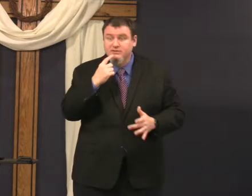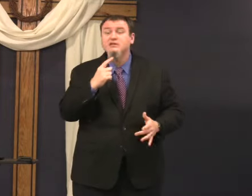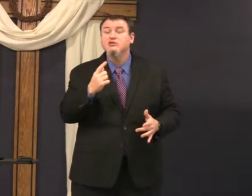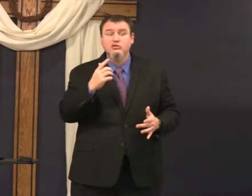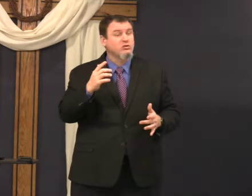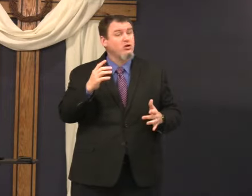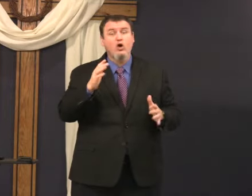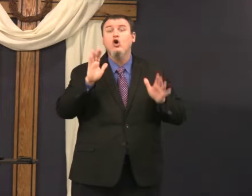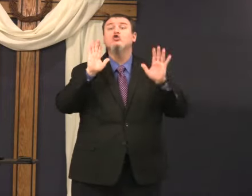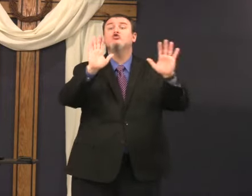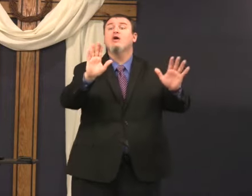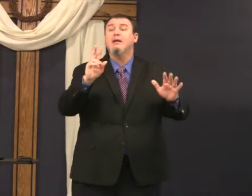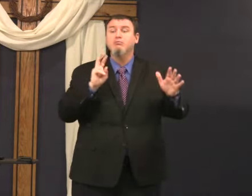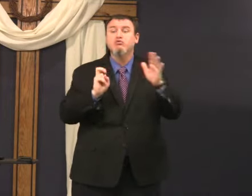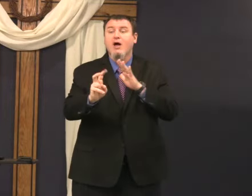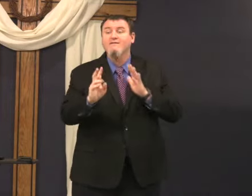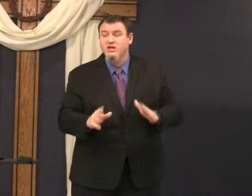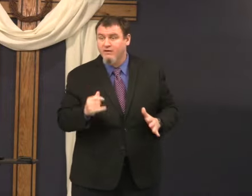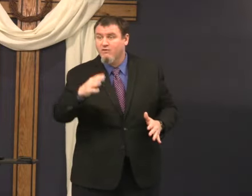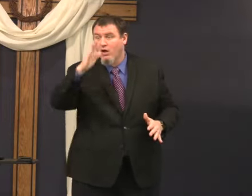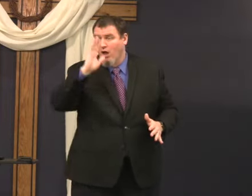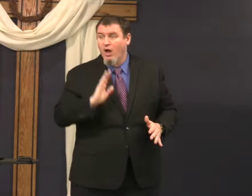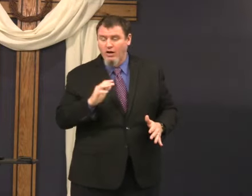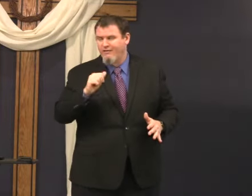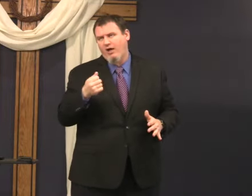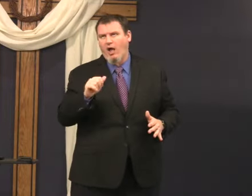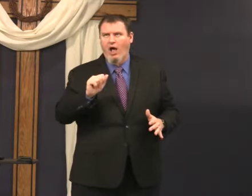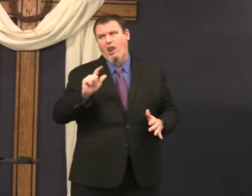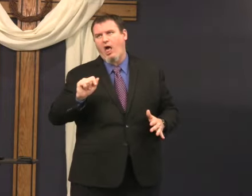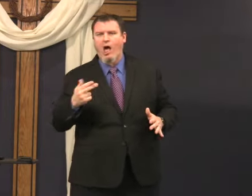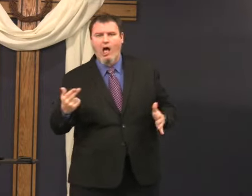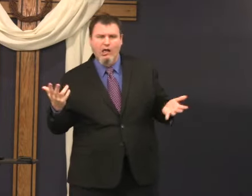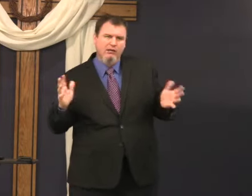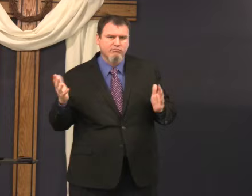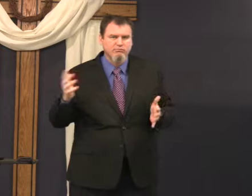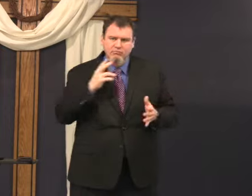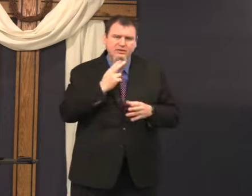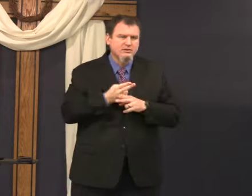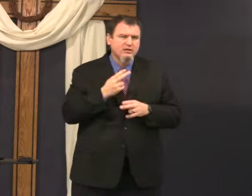Jesus was a great prophet of God, of Allah.